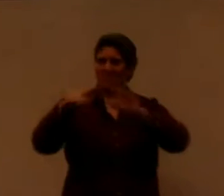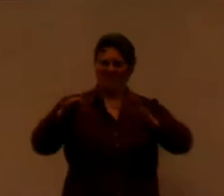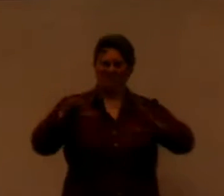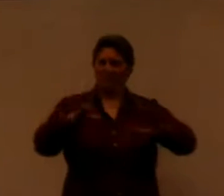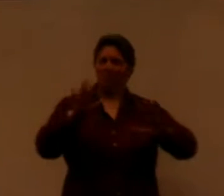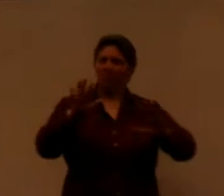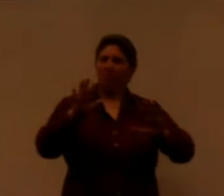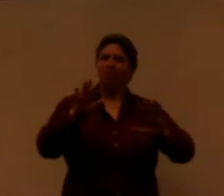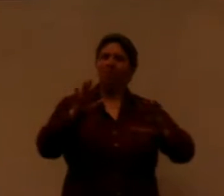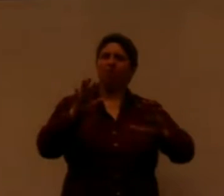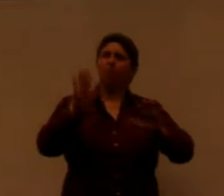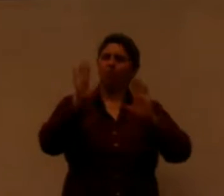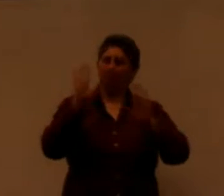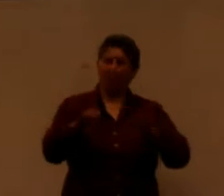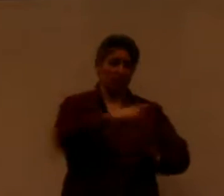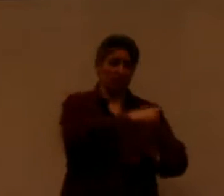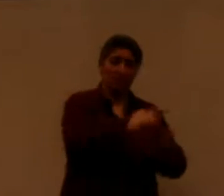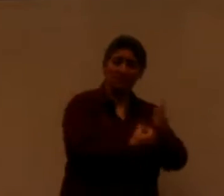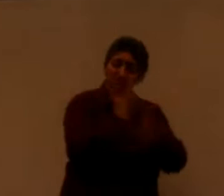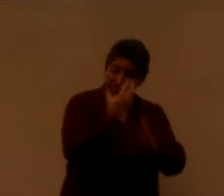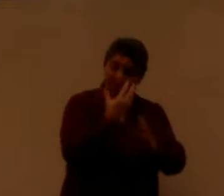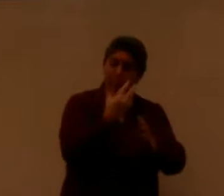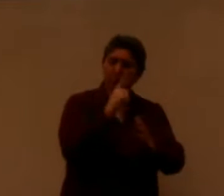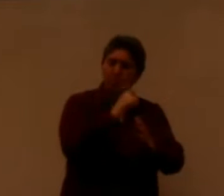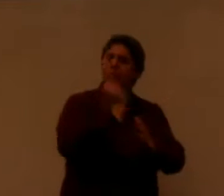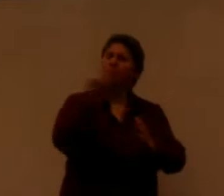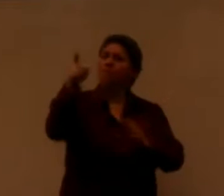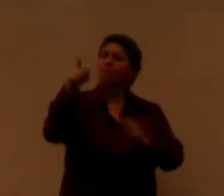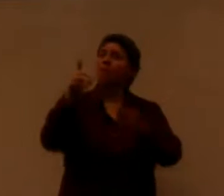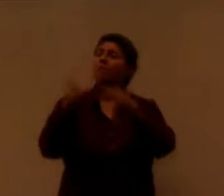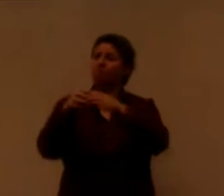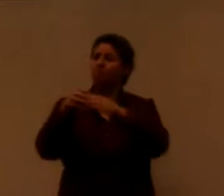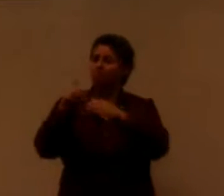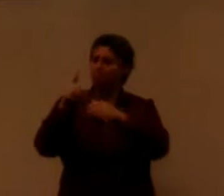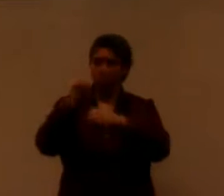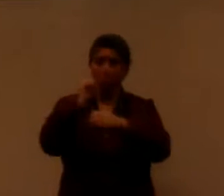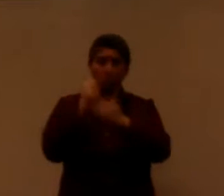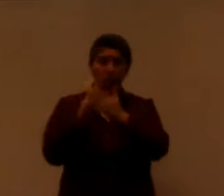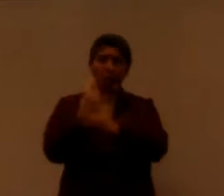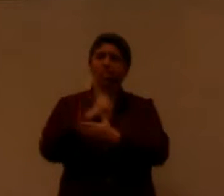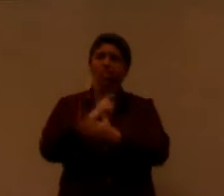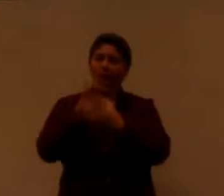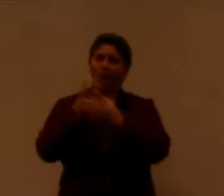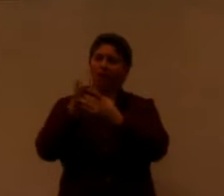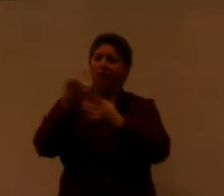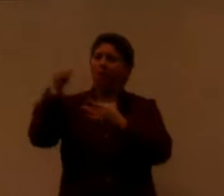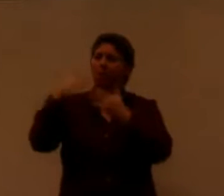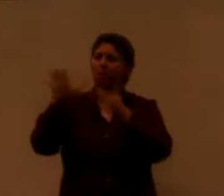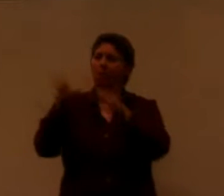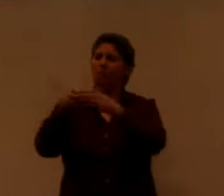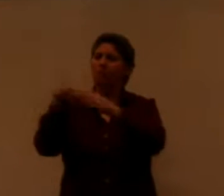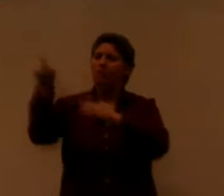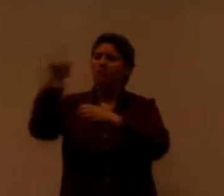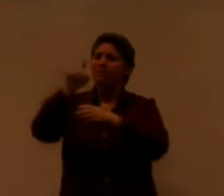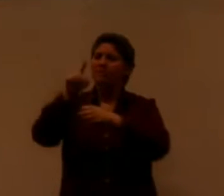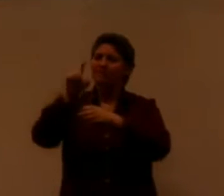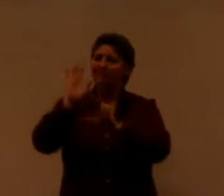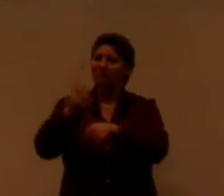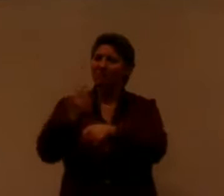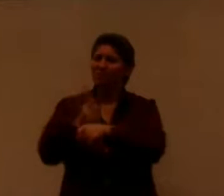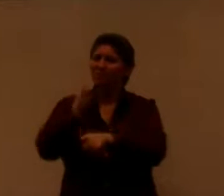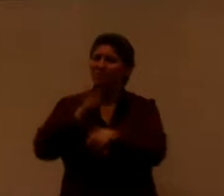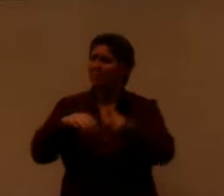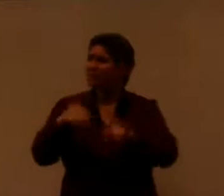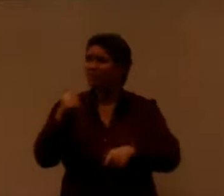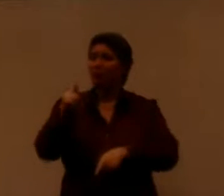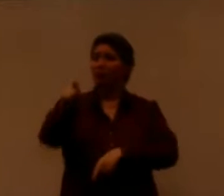Where we're able to complain and use the Act as a tool to be people with. The forums, though, could happen because the